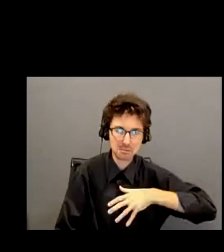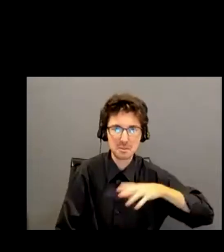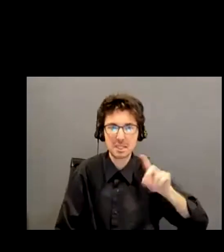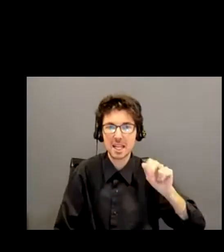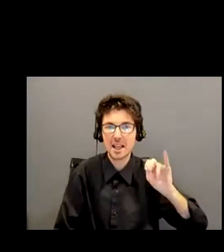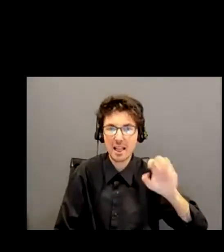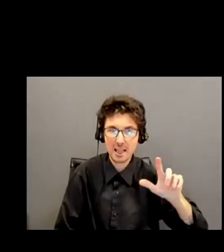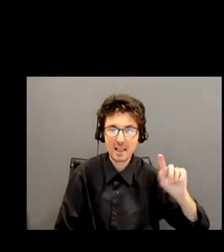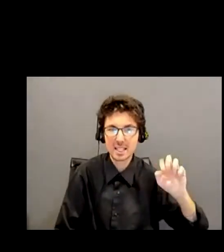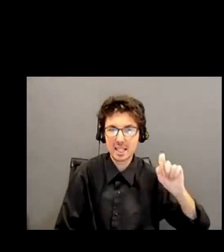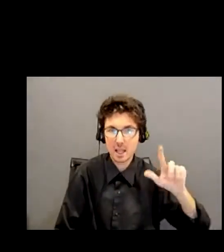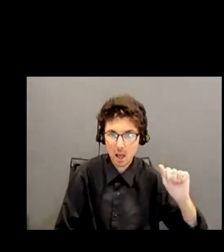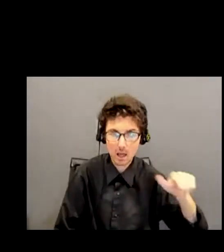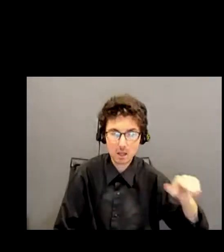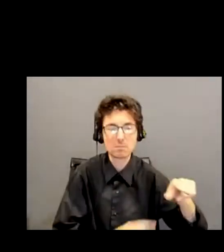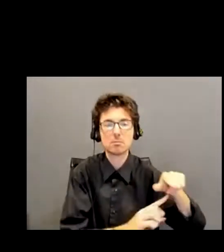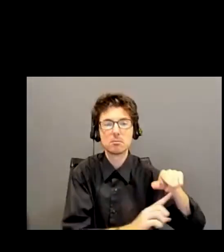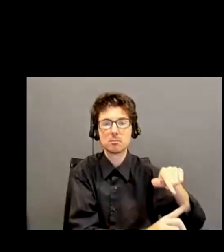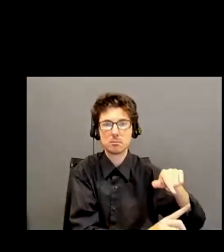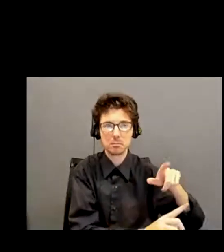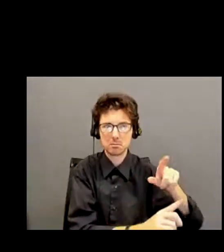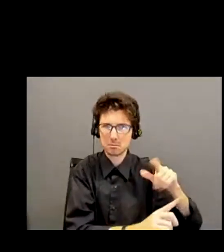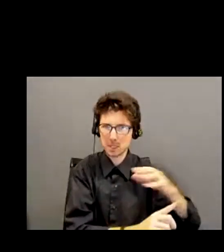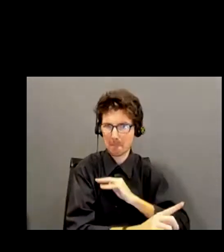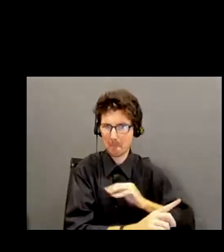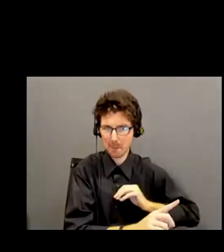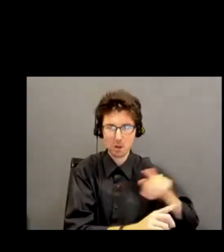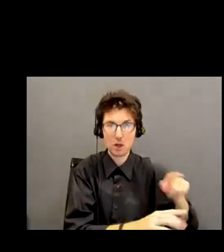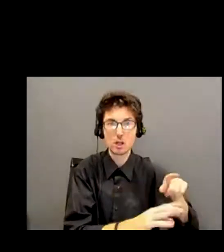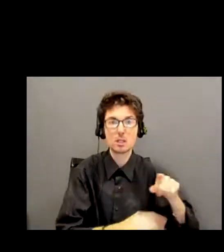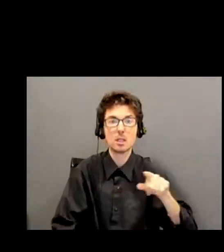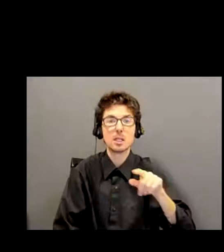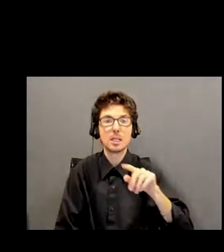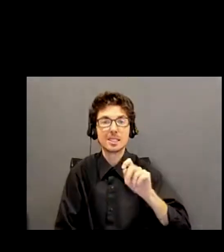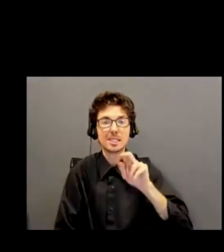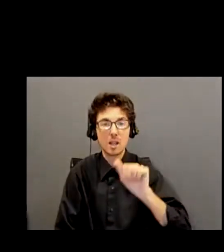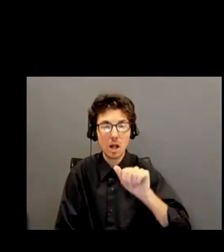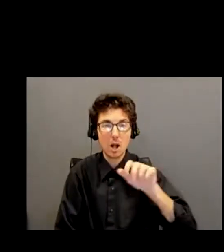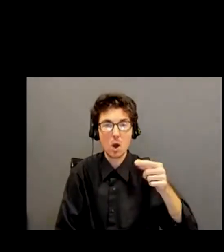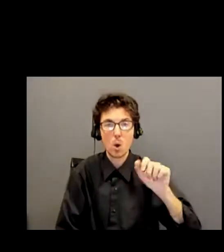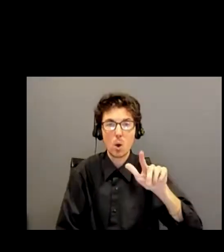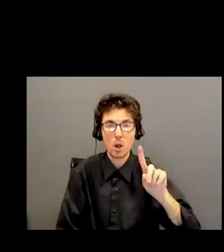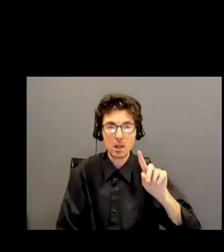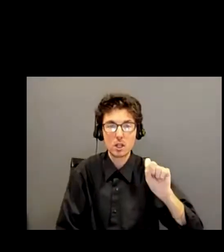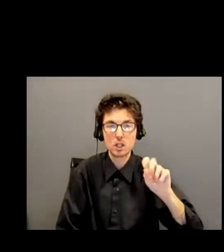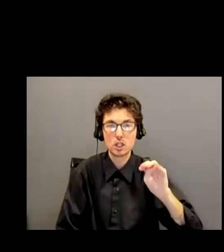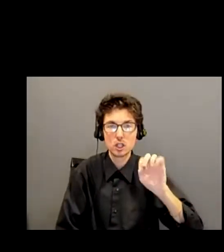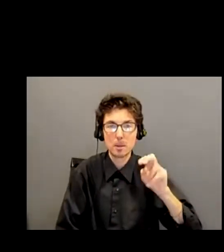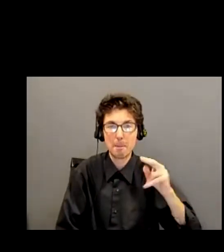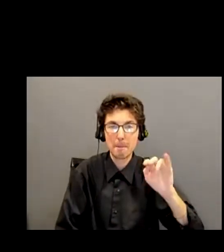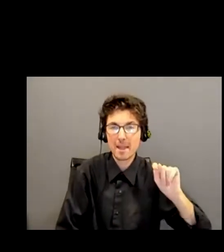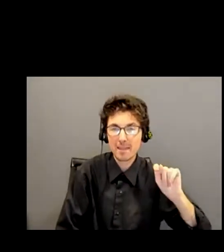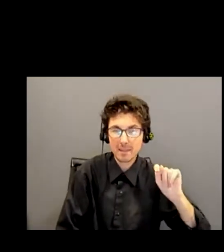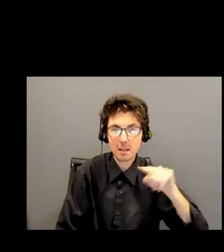Wheels South Branch, and her member, Adi Goldschmidt, who is also a stand-up comedian. Adi